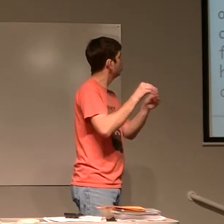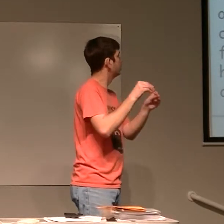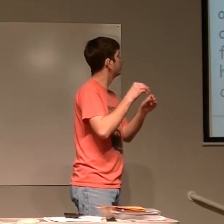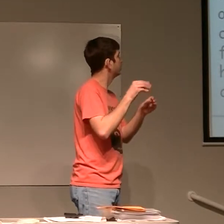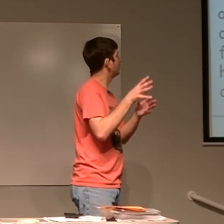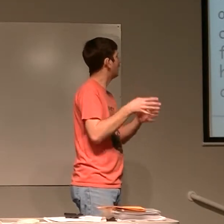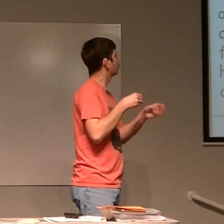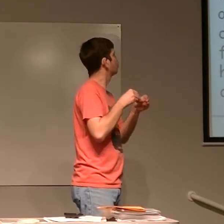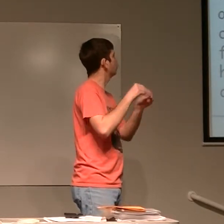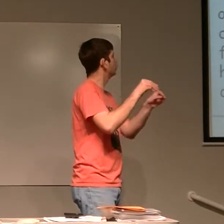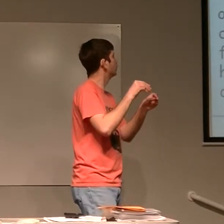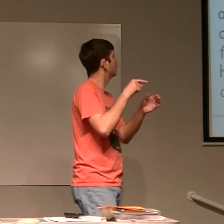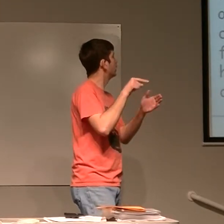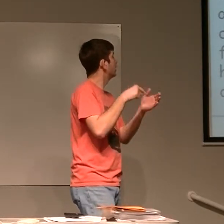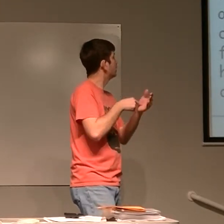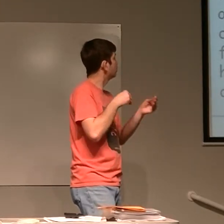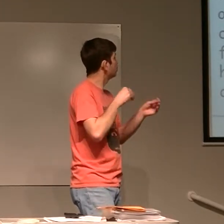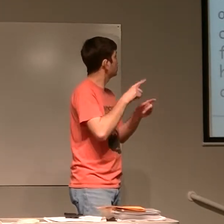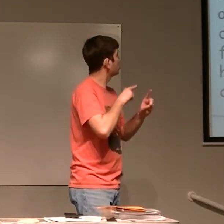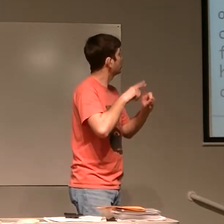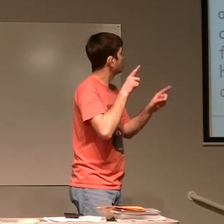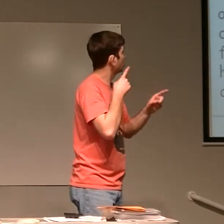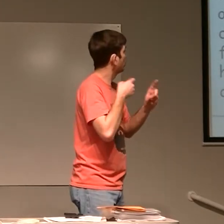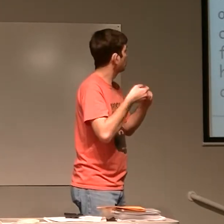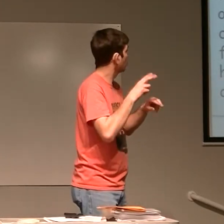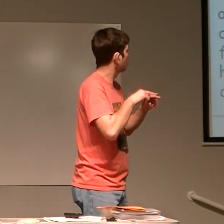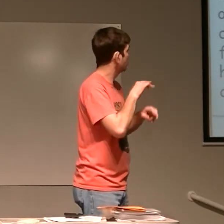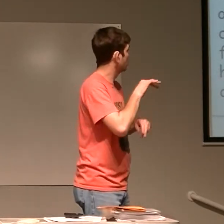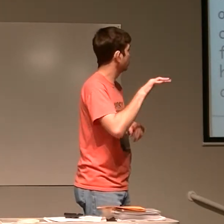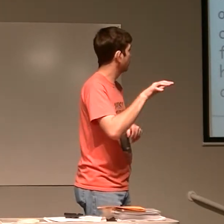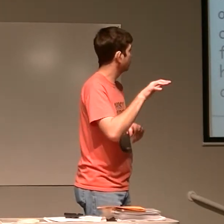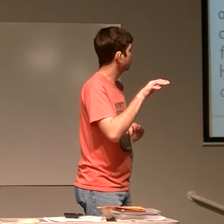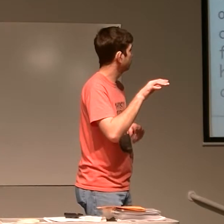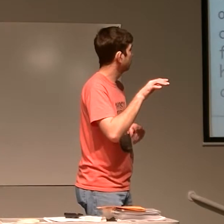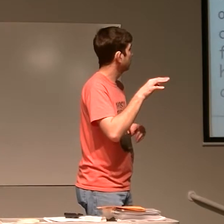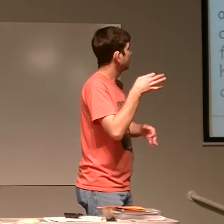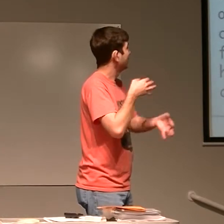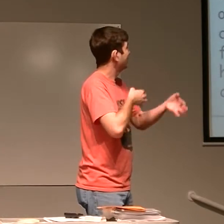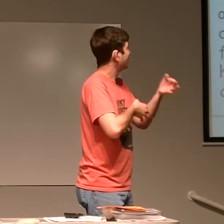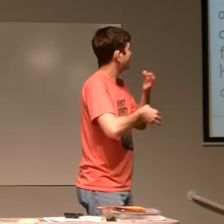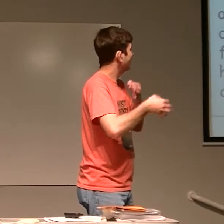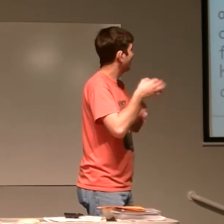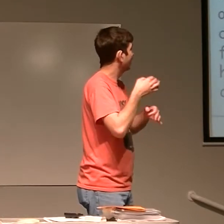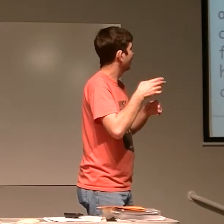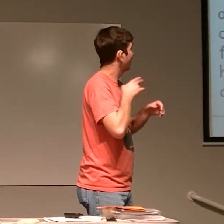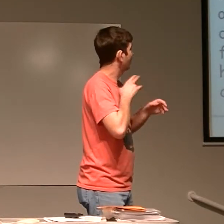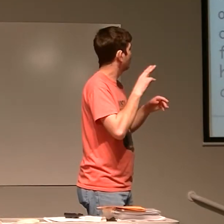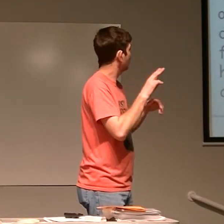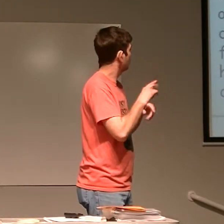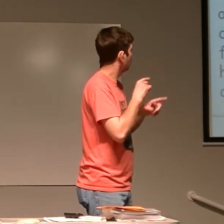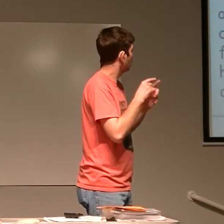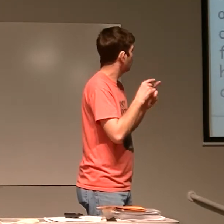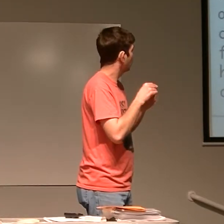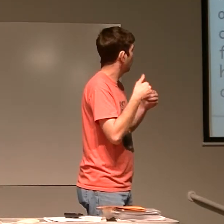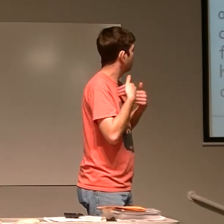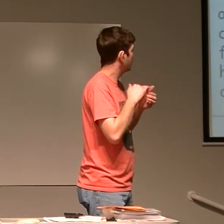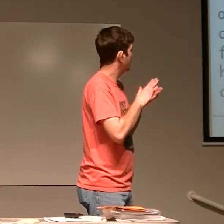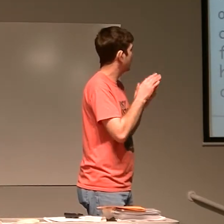movement, patterns of movement. These movements are different from normal finger spelling. Instead of using the word, have become an